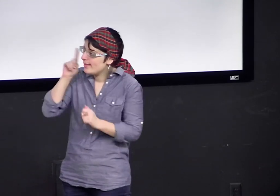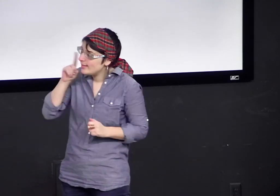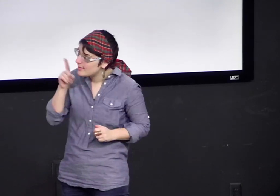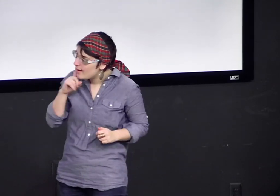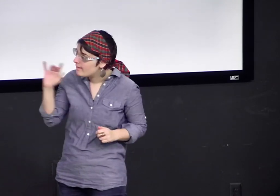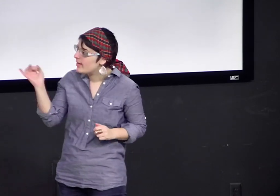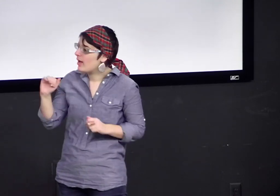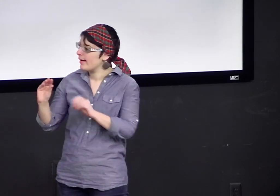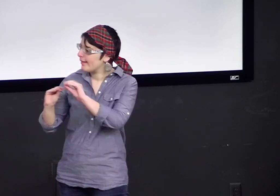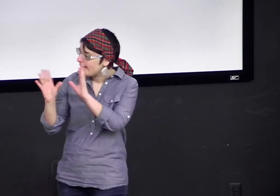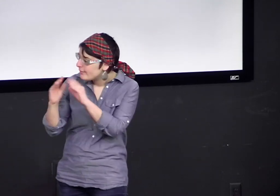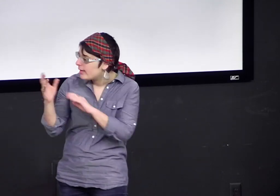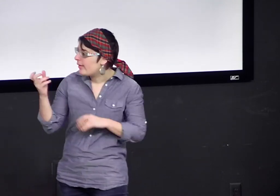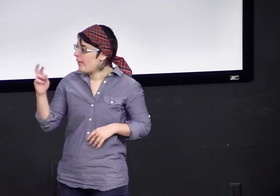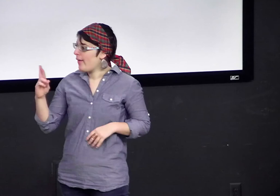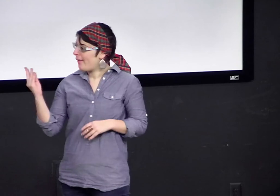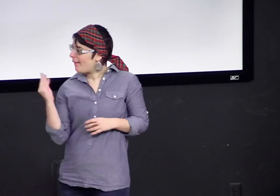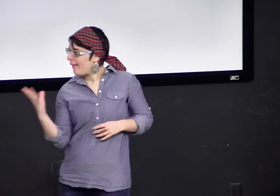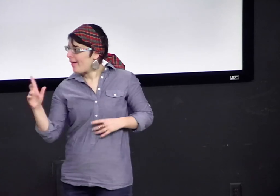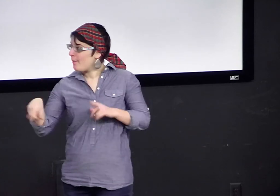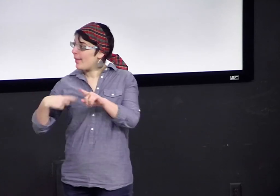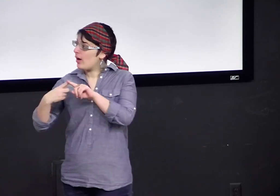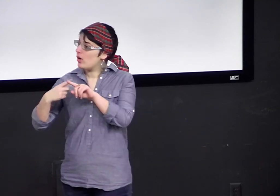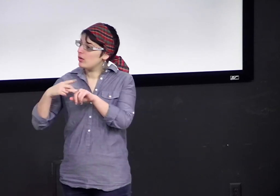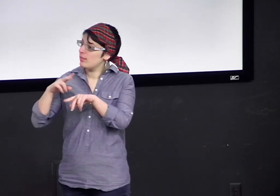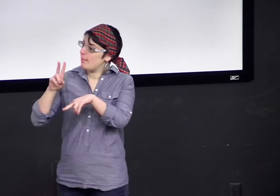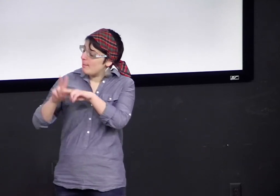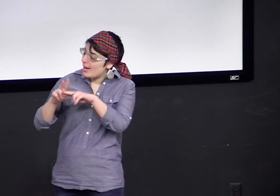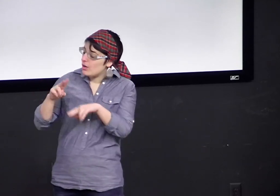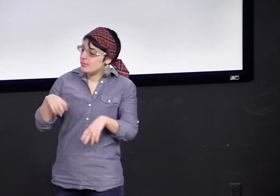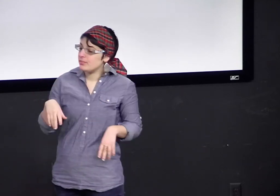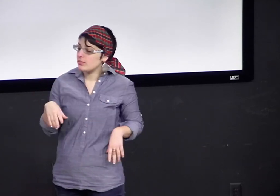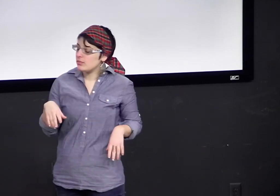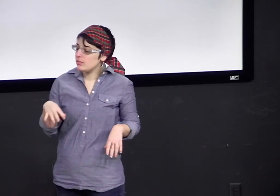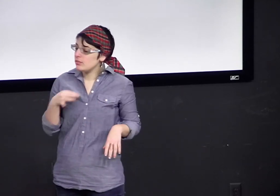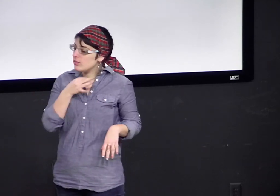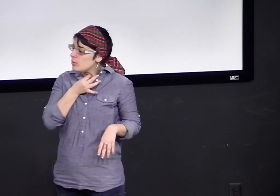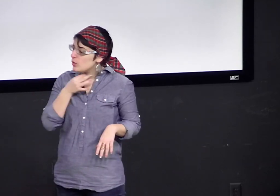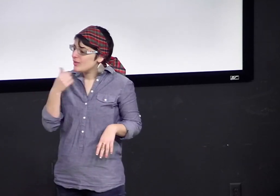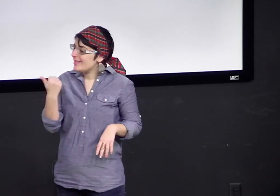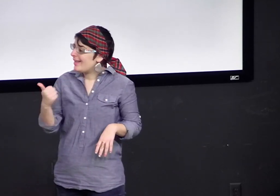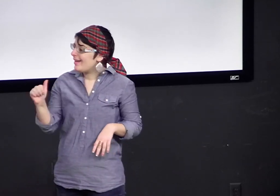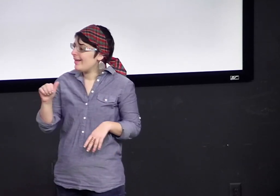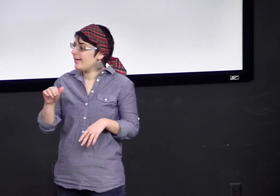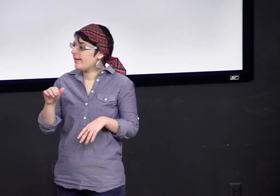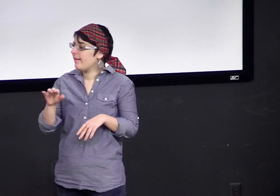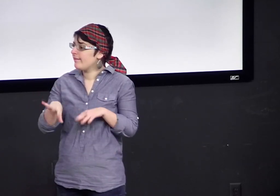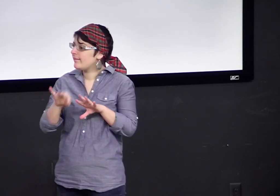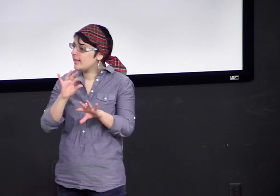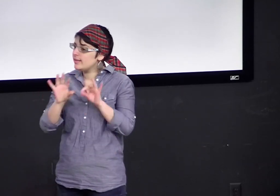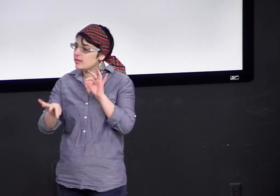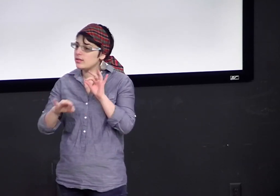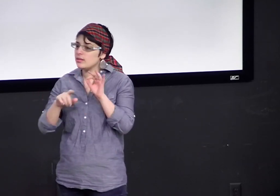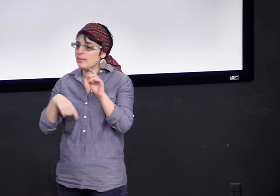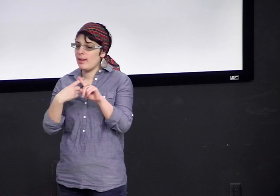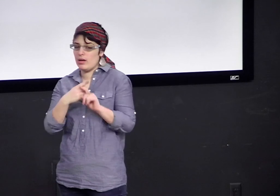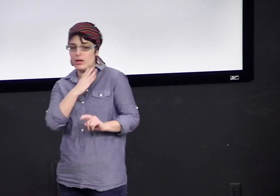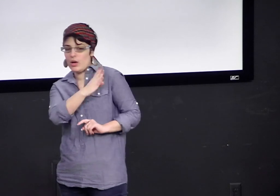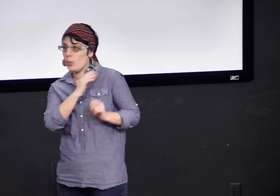interpreter, in terms of clarifications or informing or the caller about having to